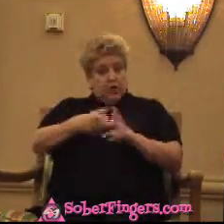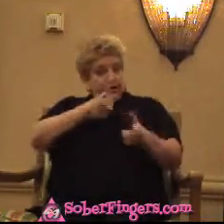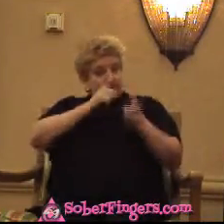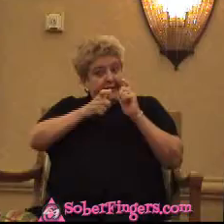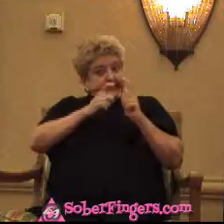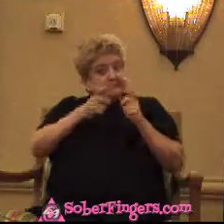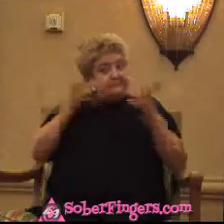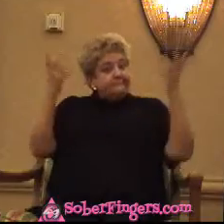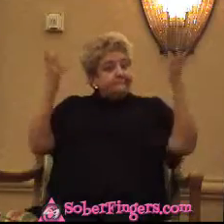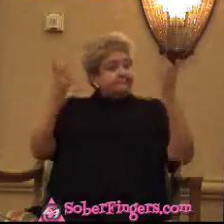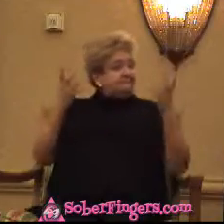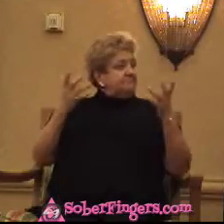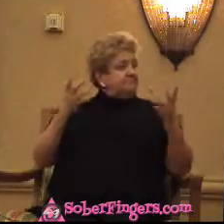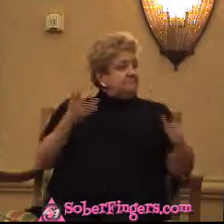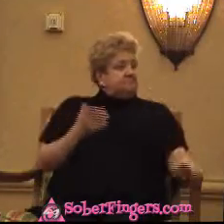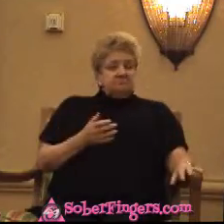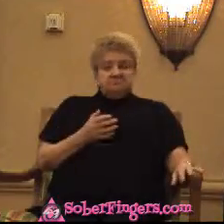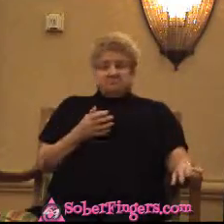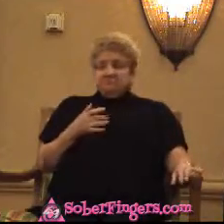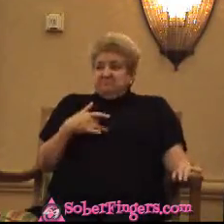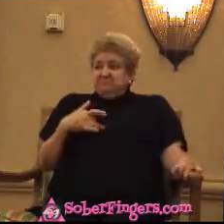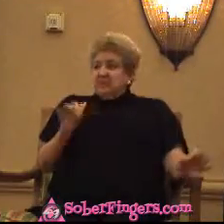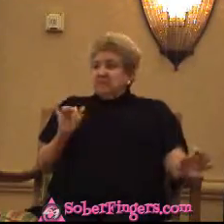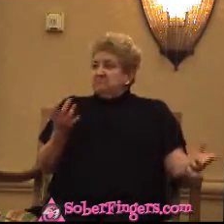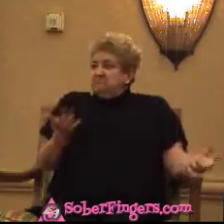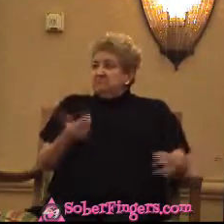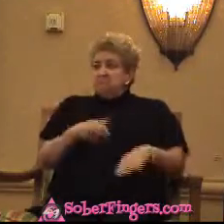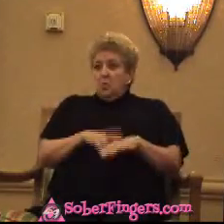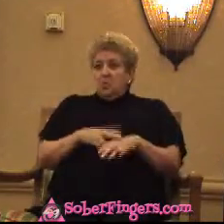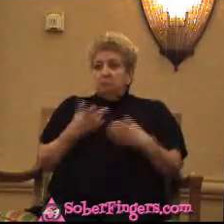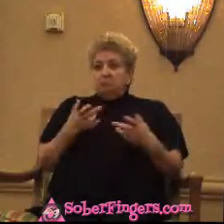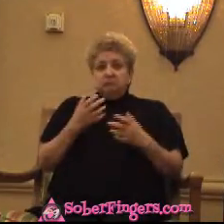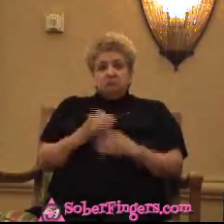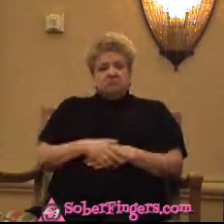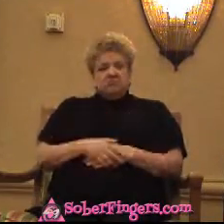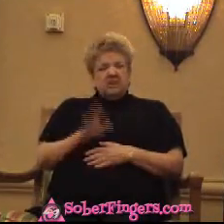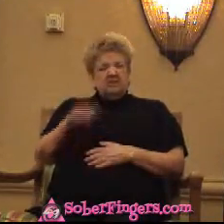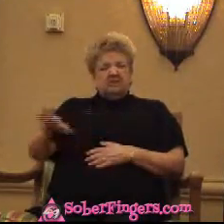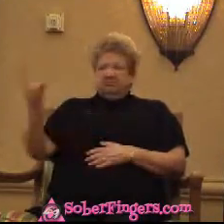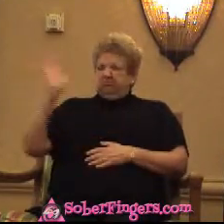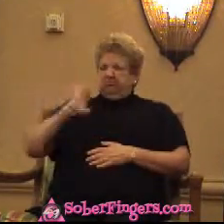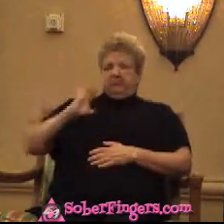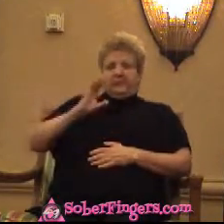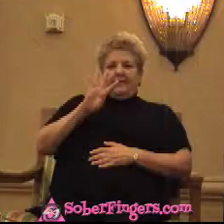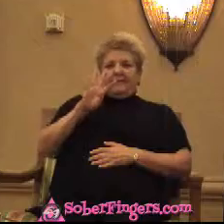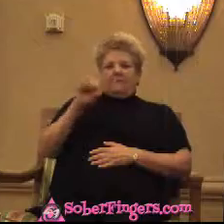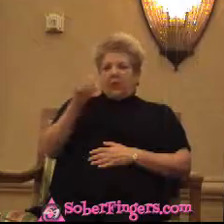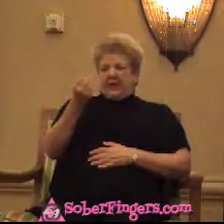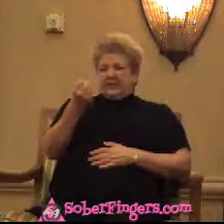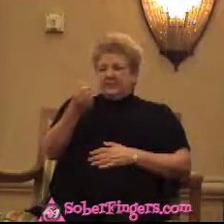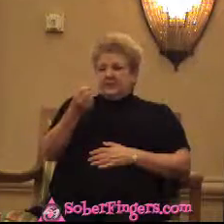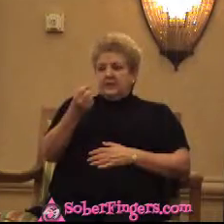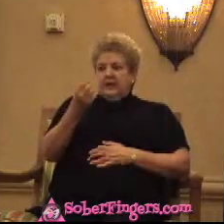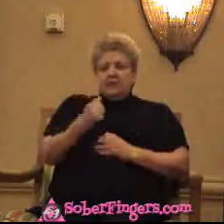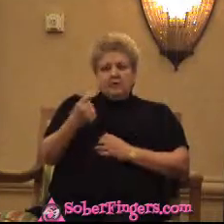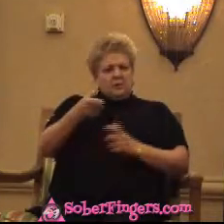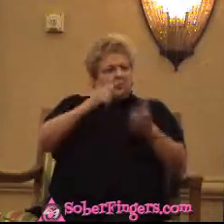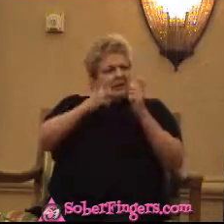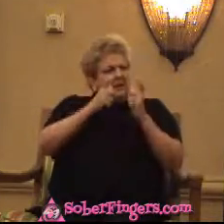it didn't seem like a big deal. Everybody drank. This is in the late 40s. Everybody's drinking, I didn't think it was a big deal.